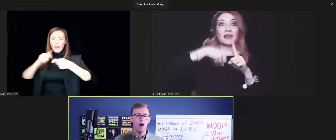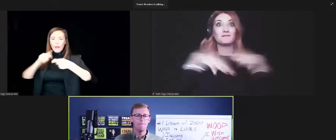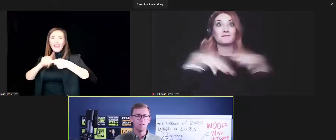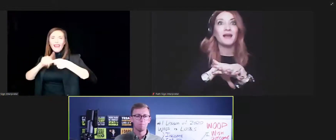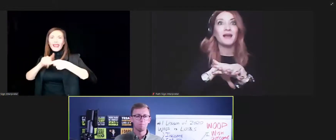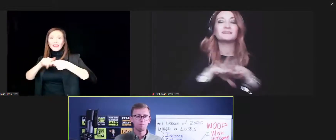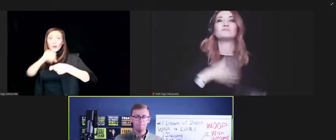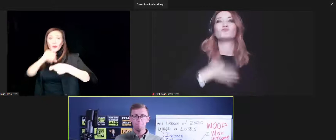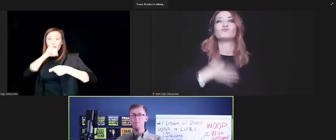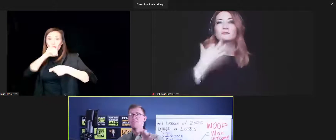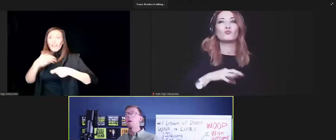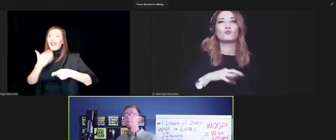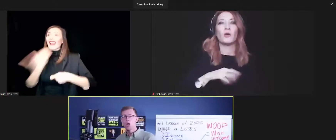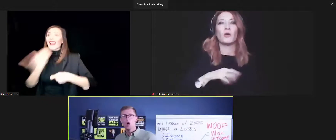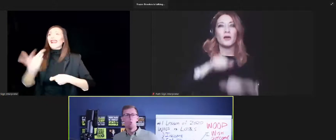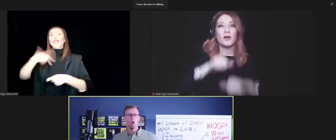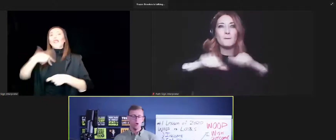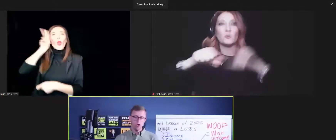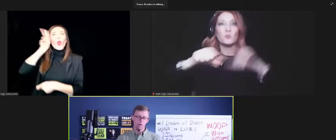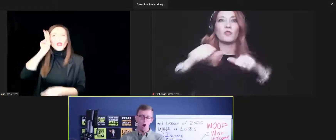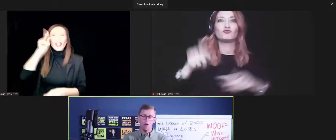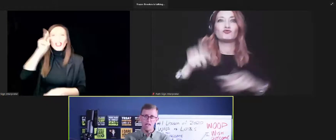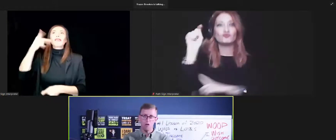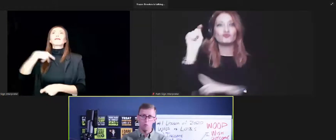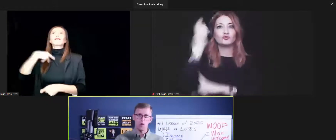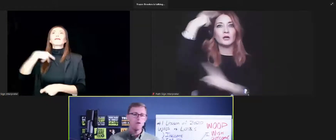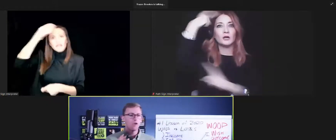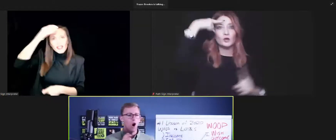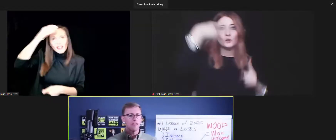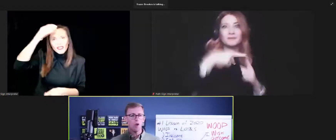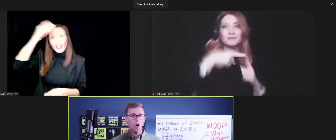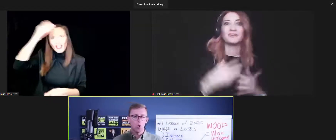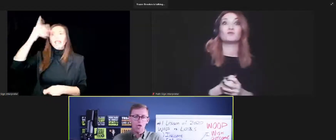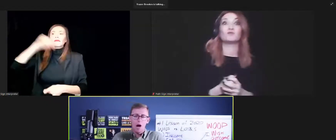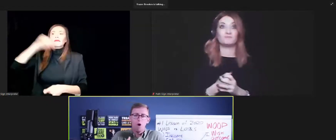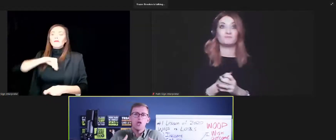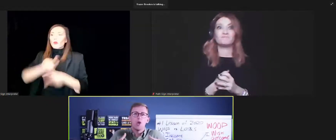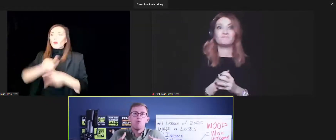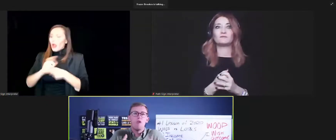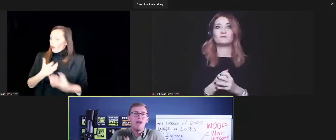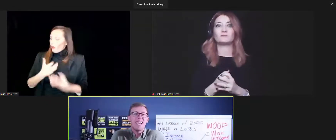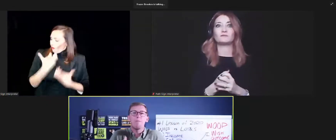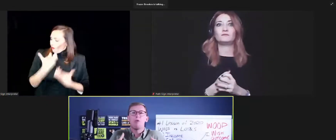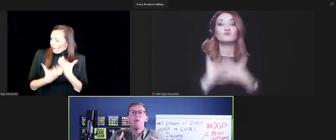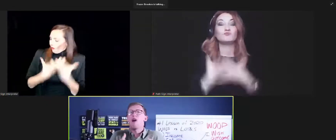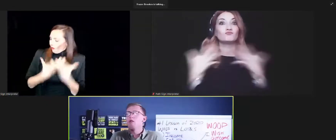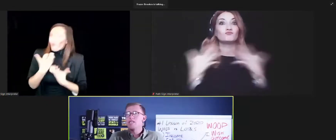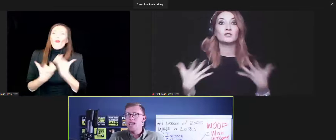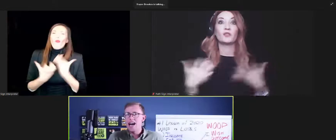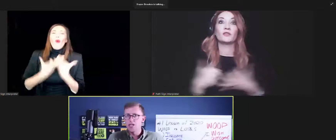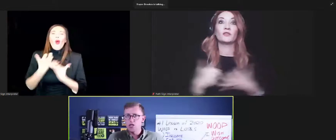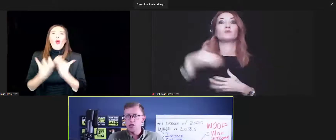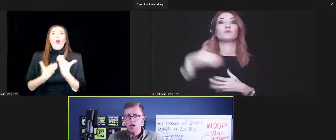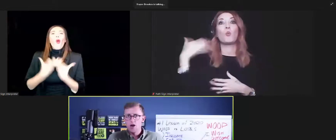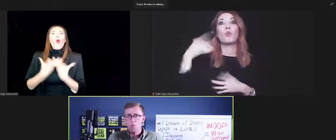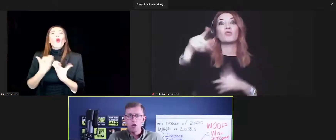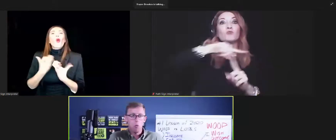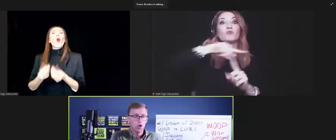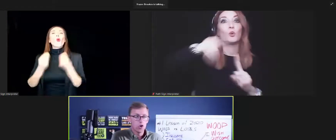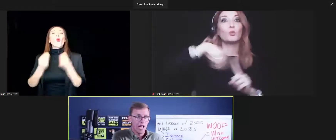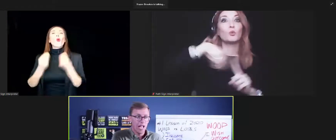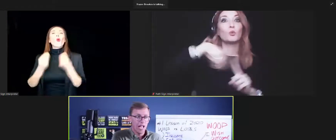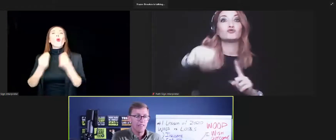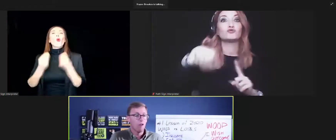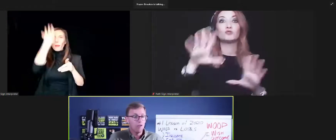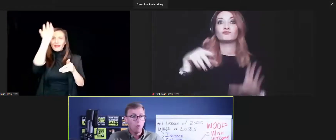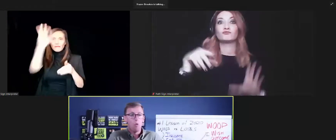right? Now, once you've got these goals, I want you to really prioritize which ones